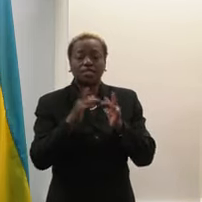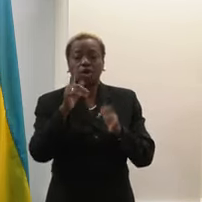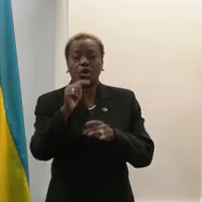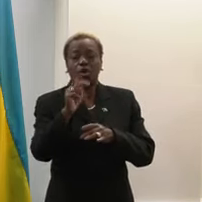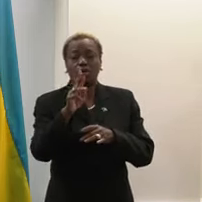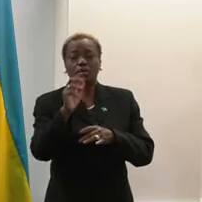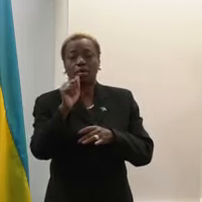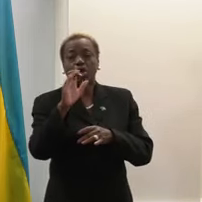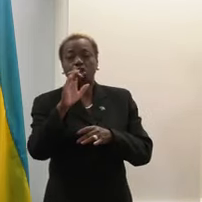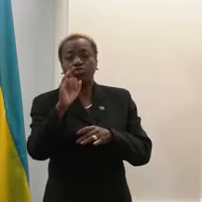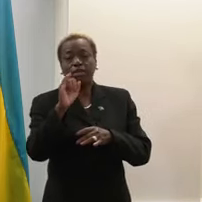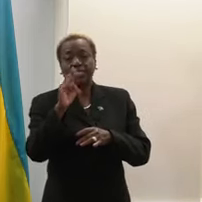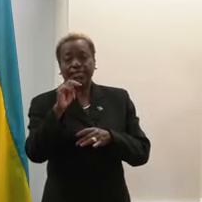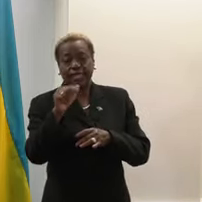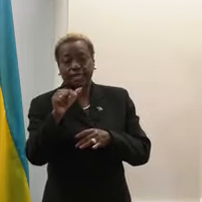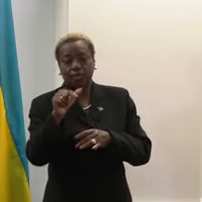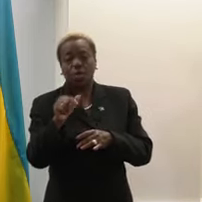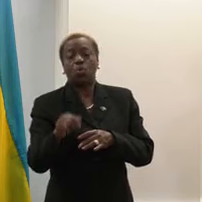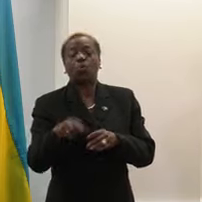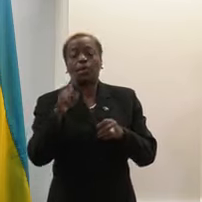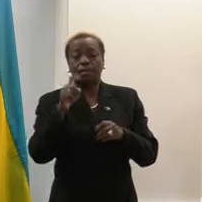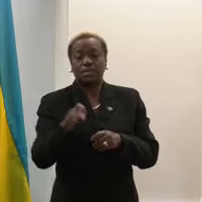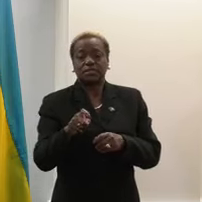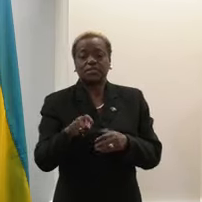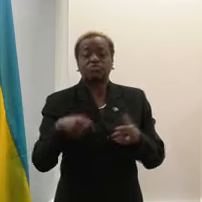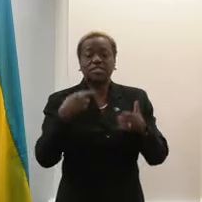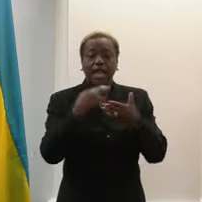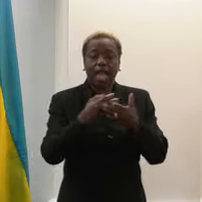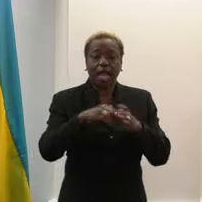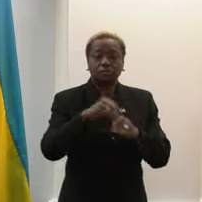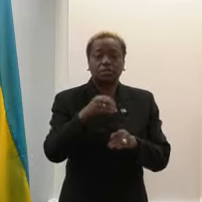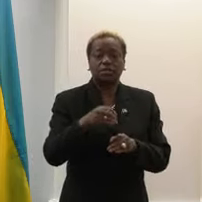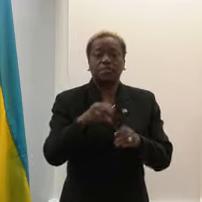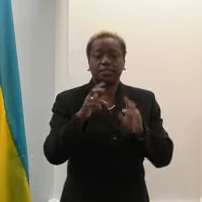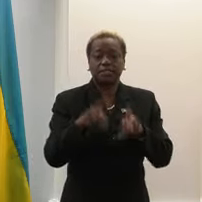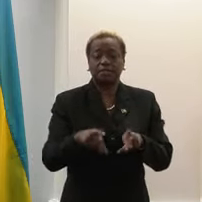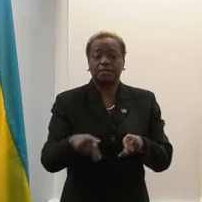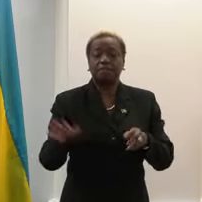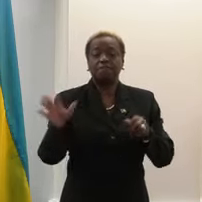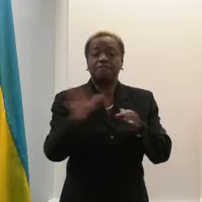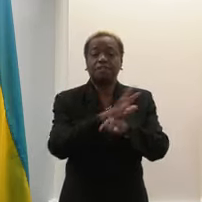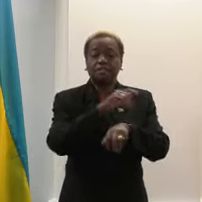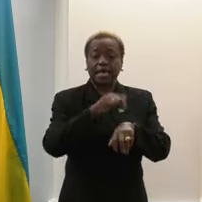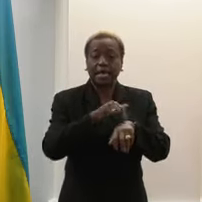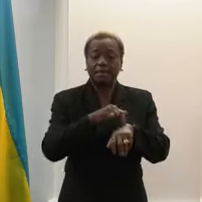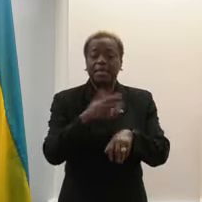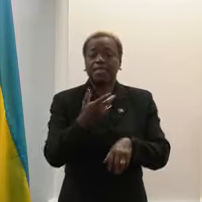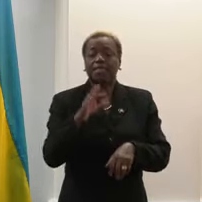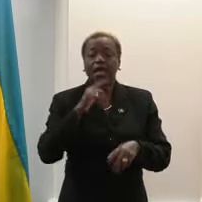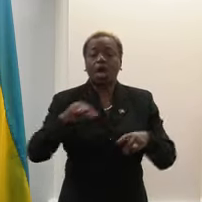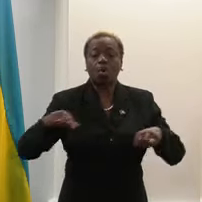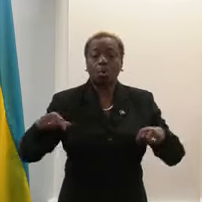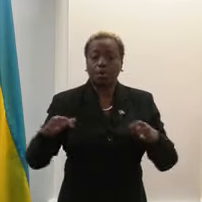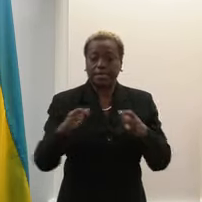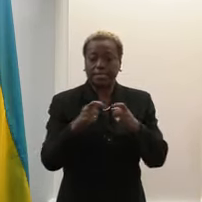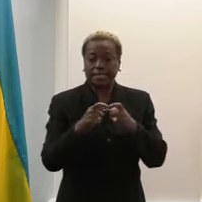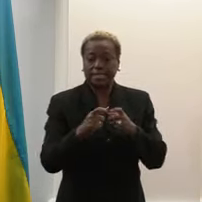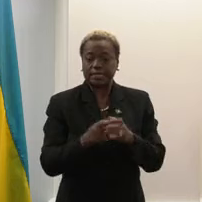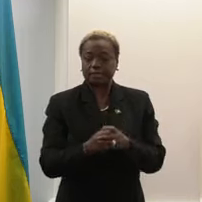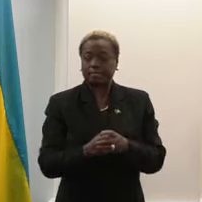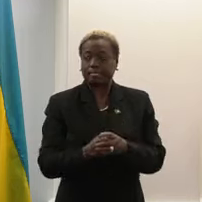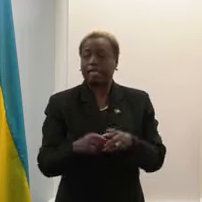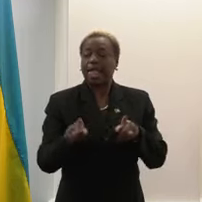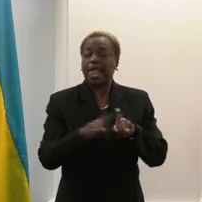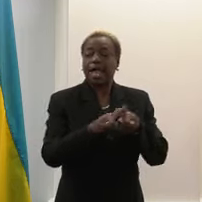out to persons for the full period of their quarantine. So what I would suggest that persons do, as our